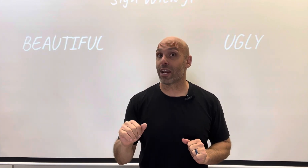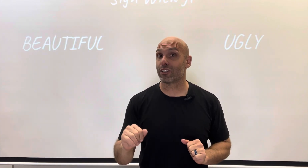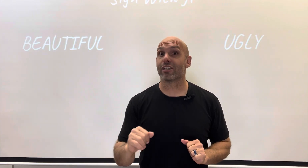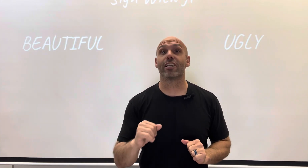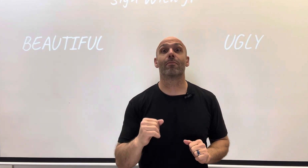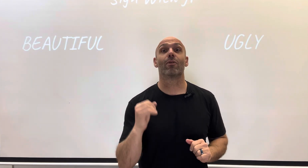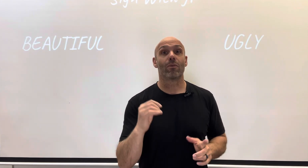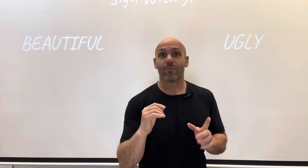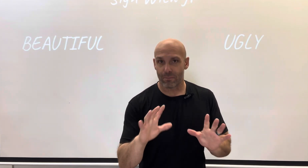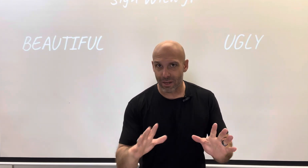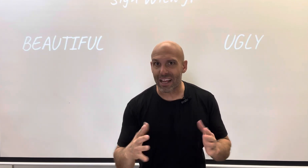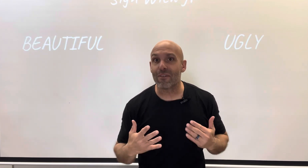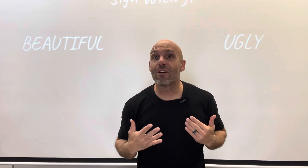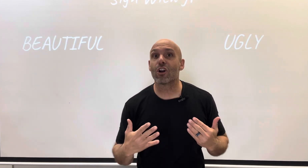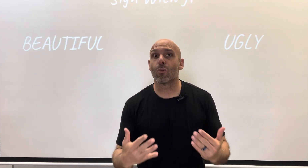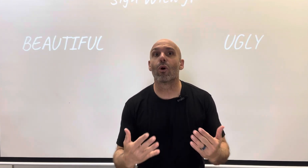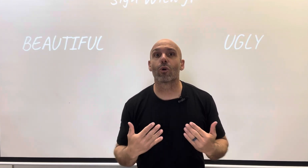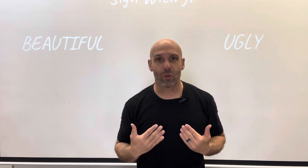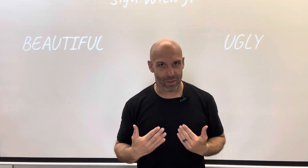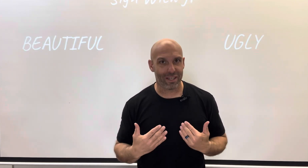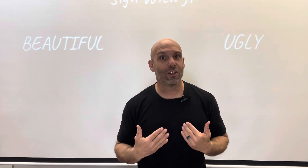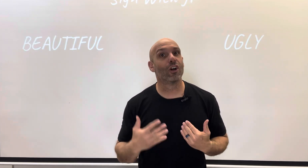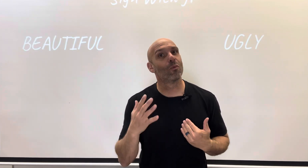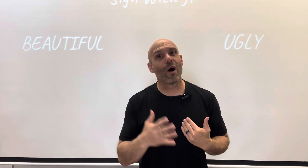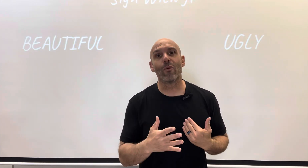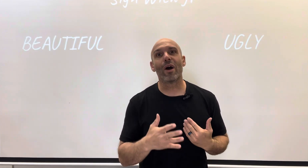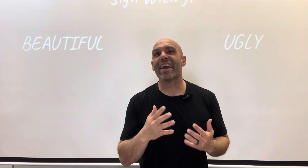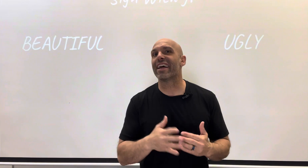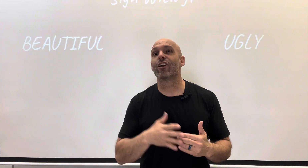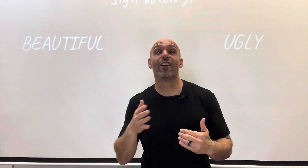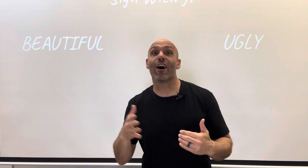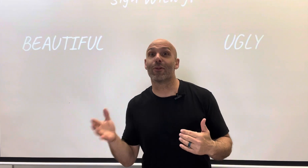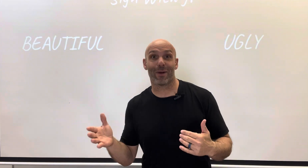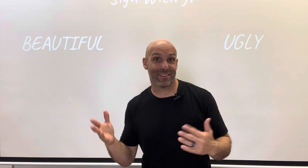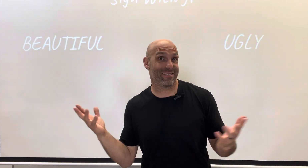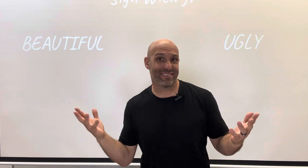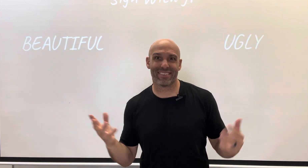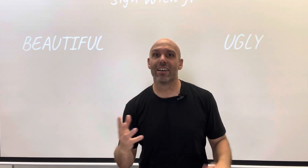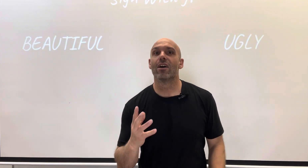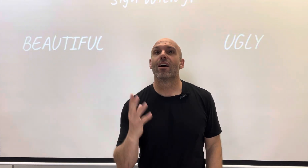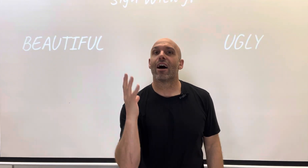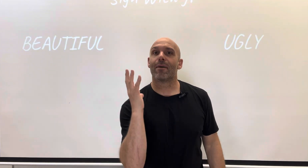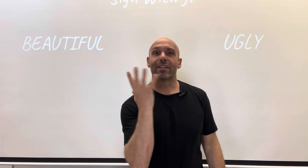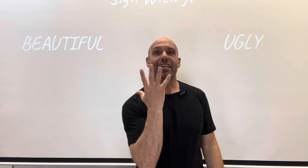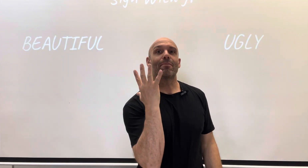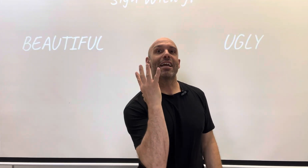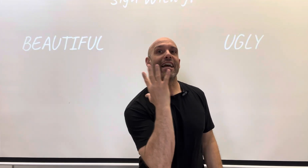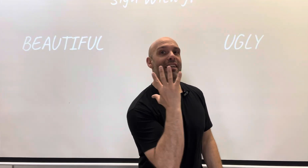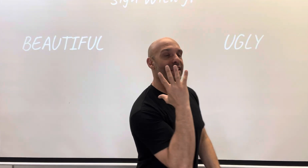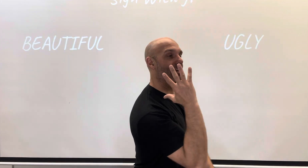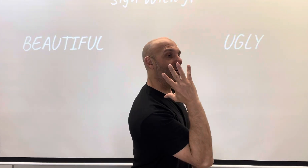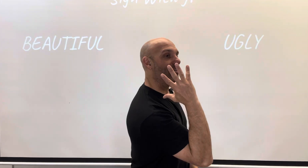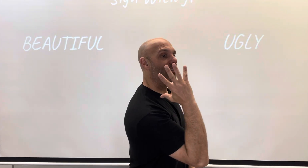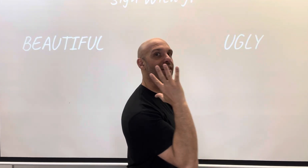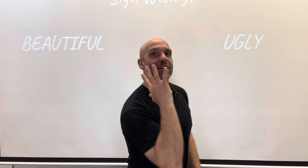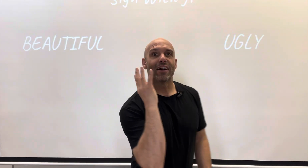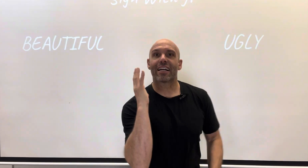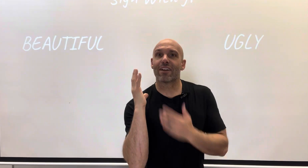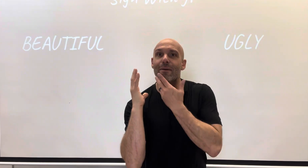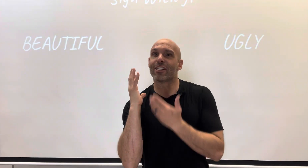variations in here, but again, work with me. Learn one way, learn other ways. I'm going to take my hand here, right, kind of at my cheek.